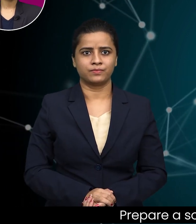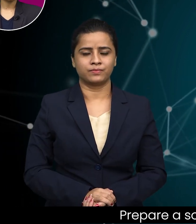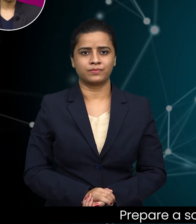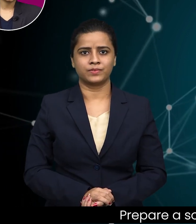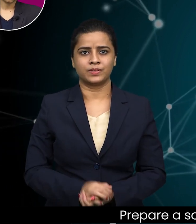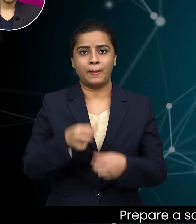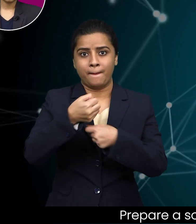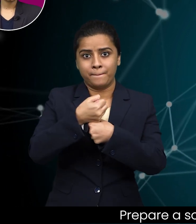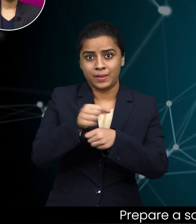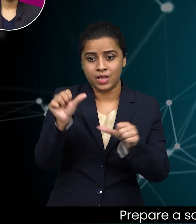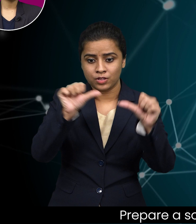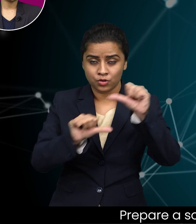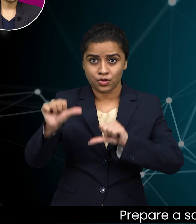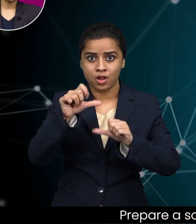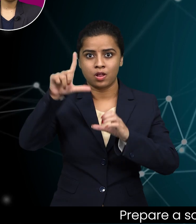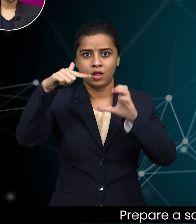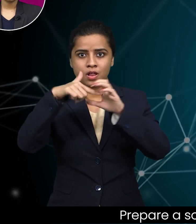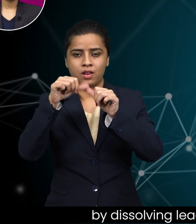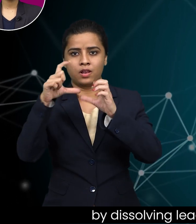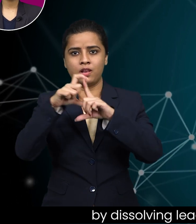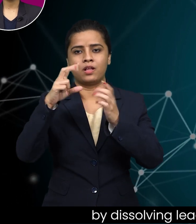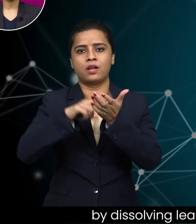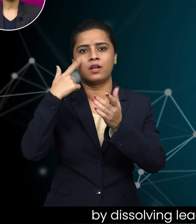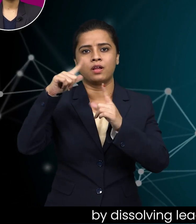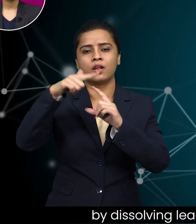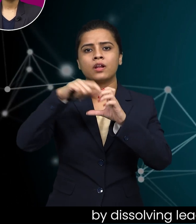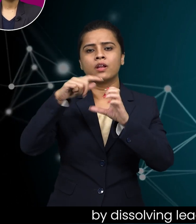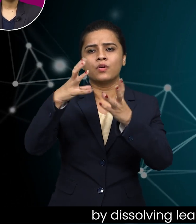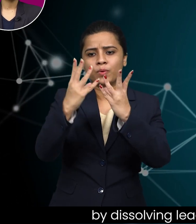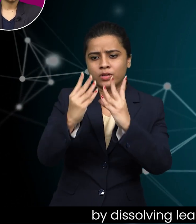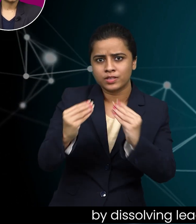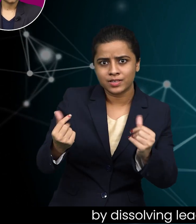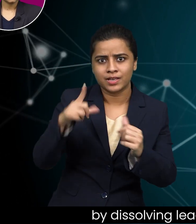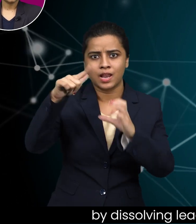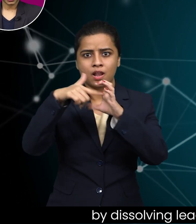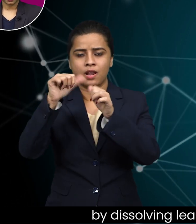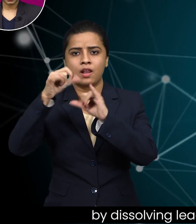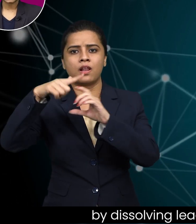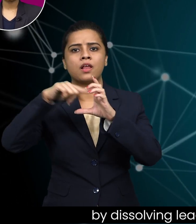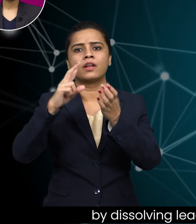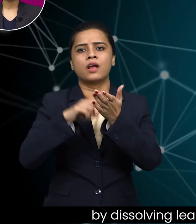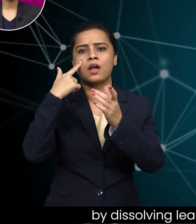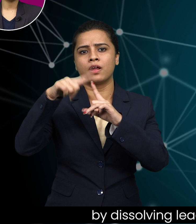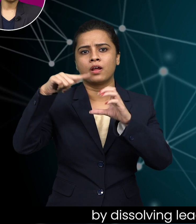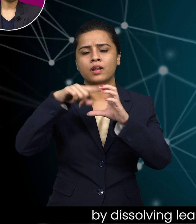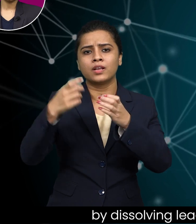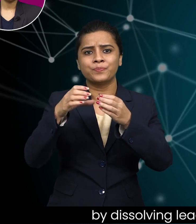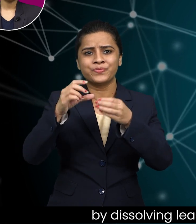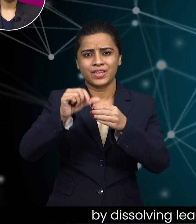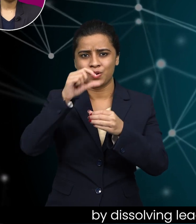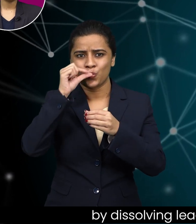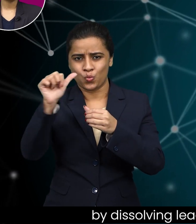Prepare a solution of lead nitrate by dissolving lead nitrate in distilled